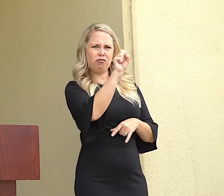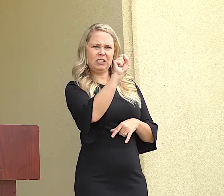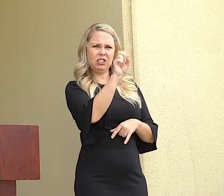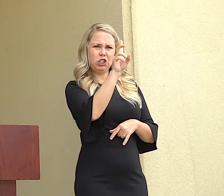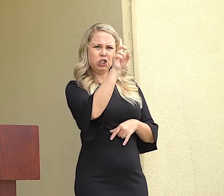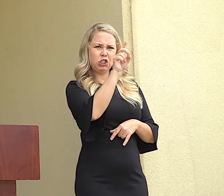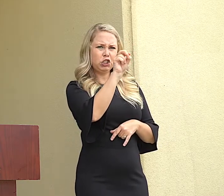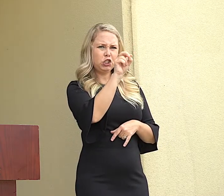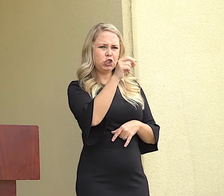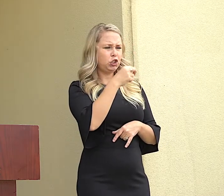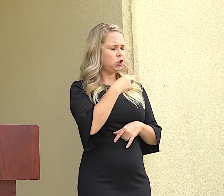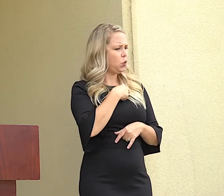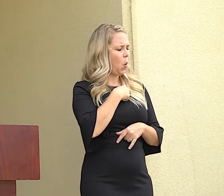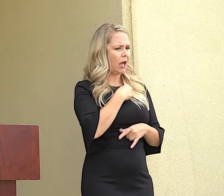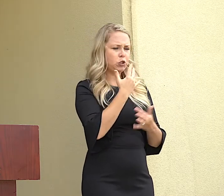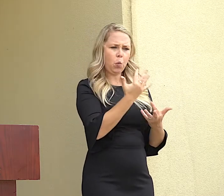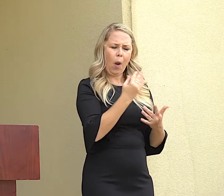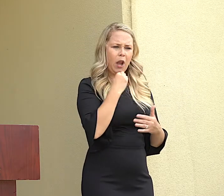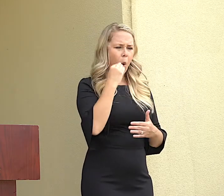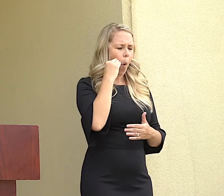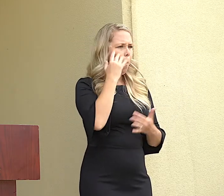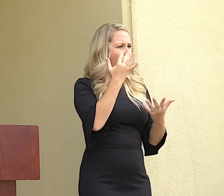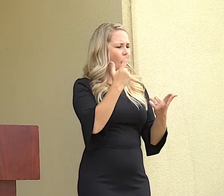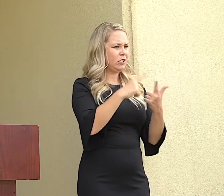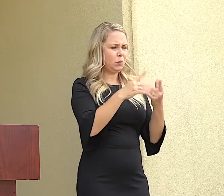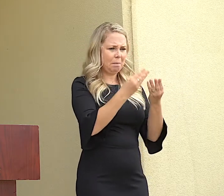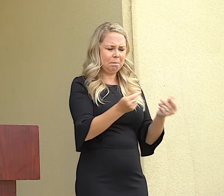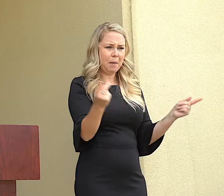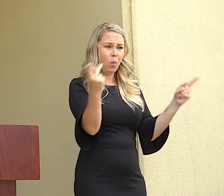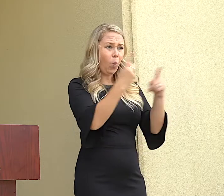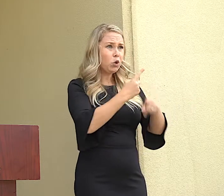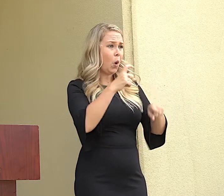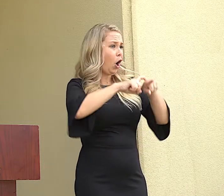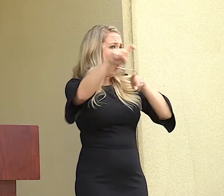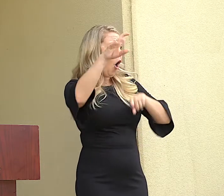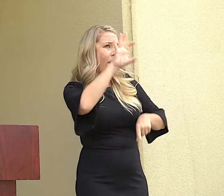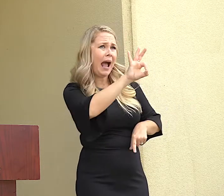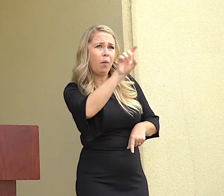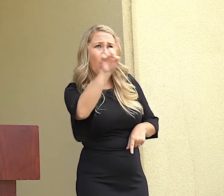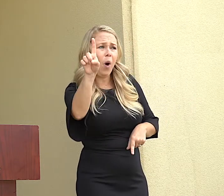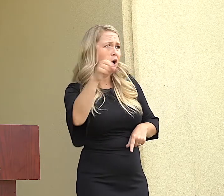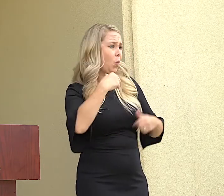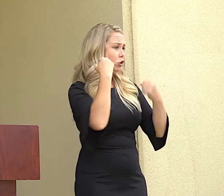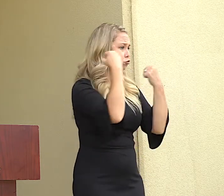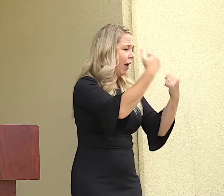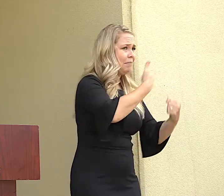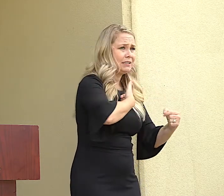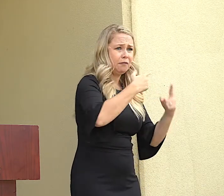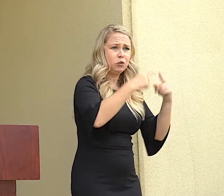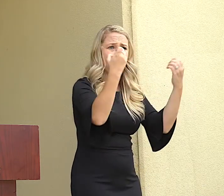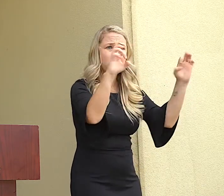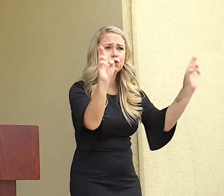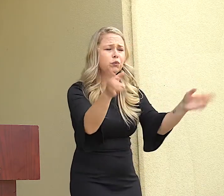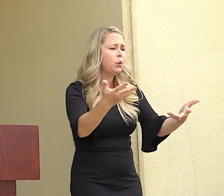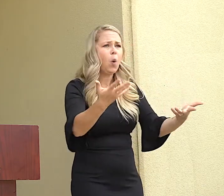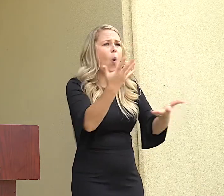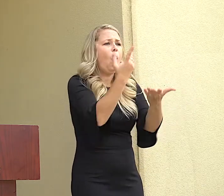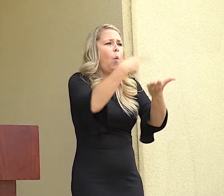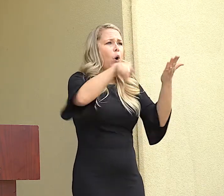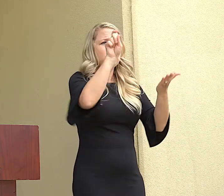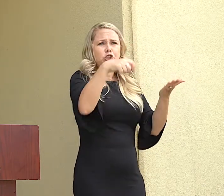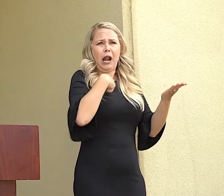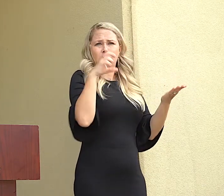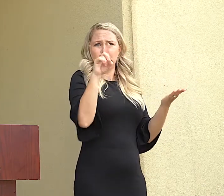I write it at home? Do I wait for the symptoms to get worse? Do I call 911? Do I drive myself to emergency? What should